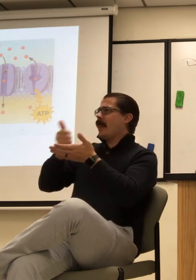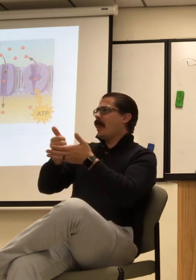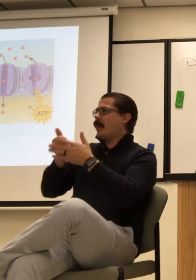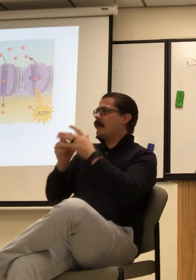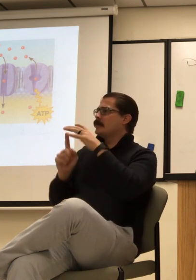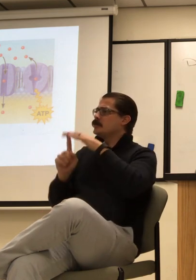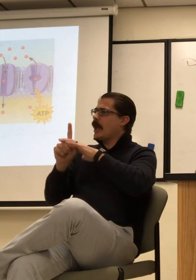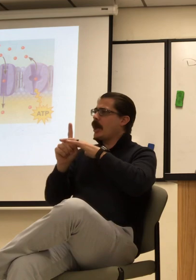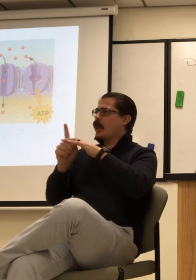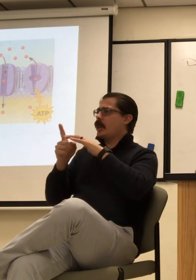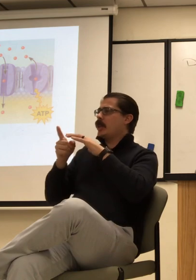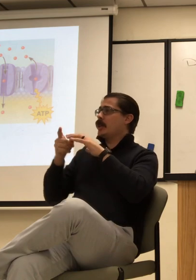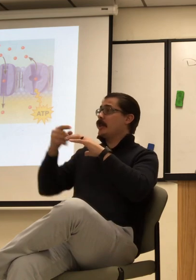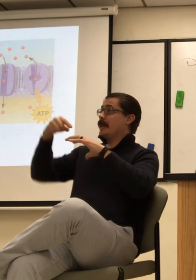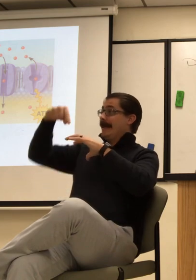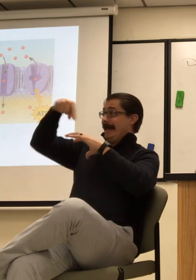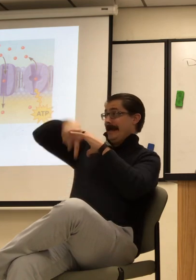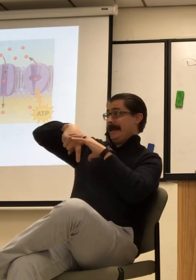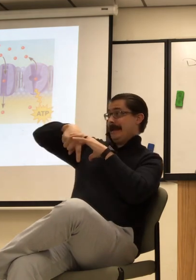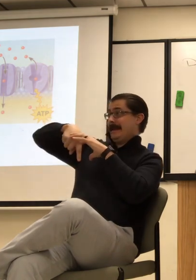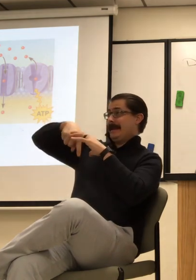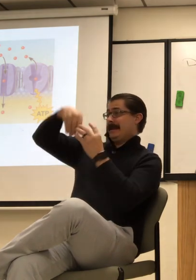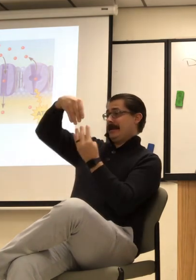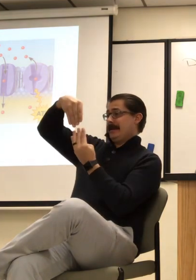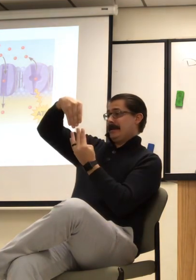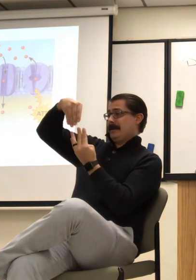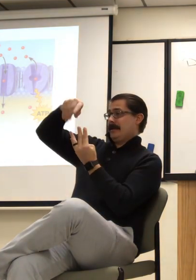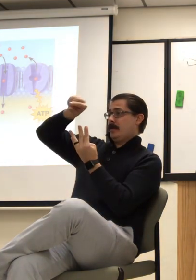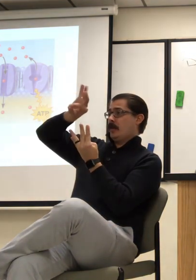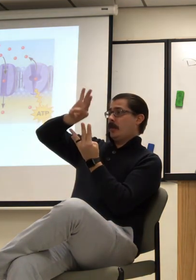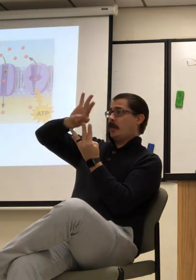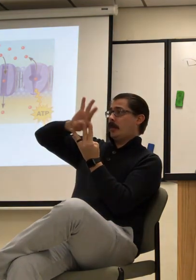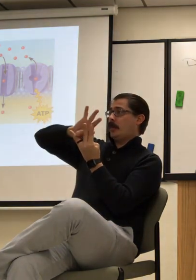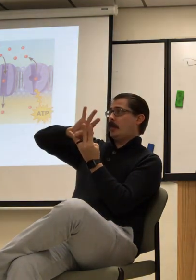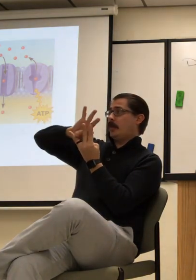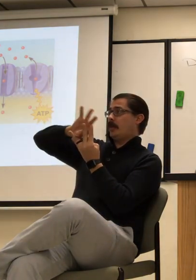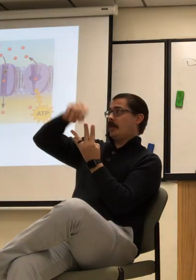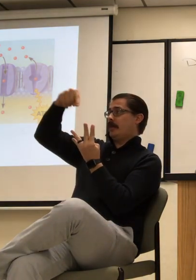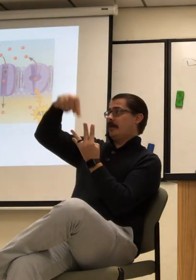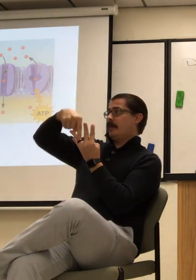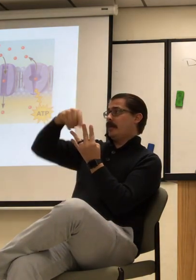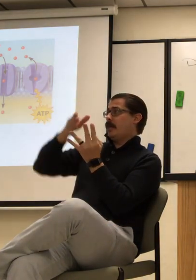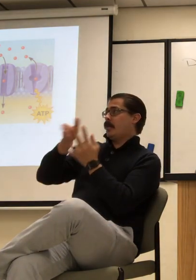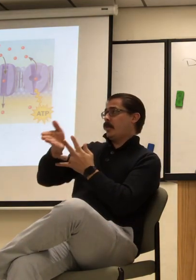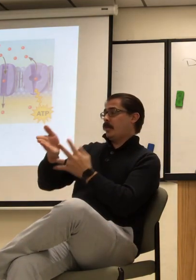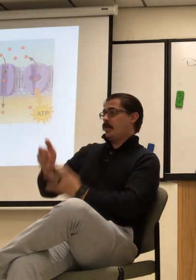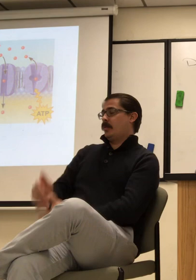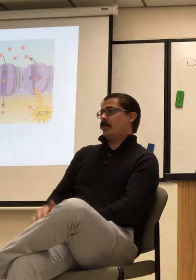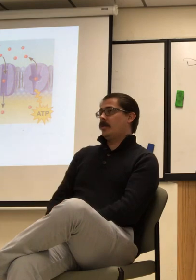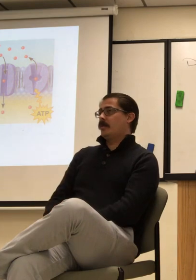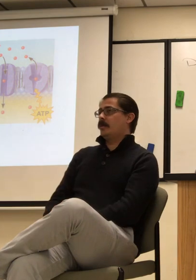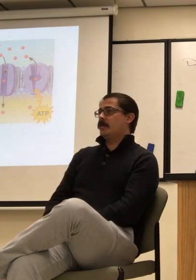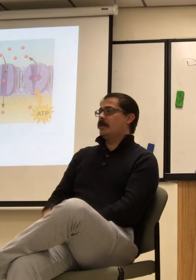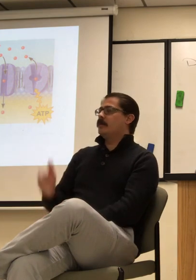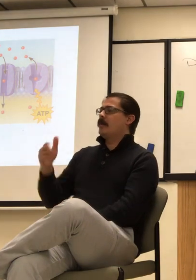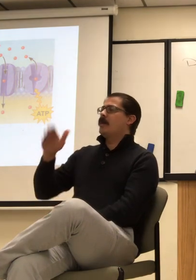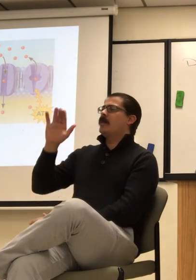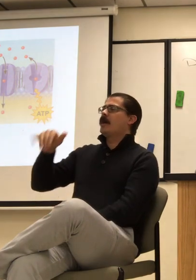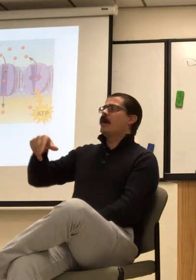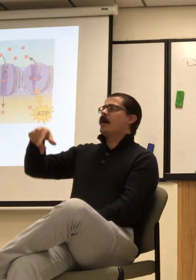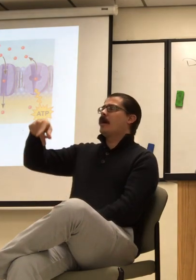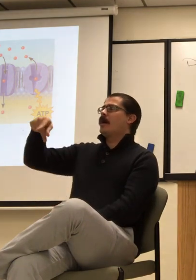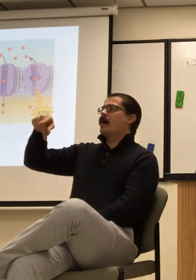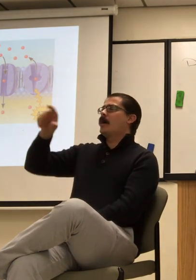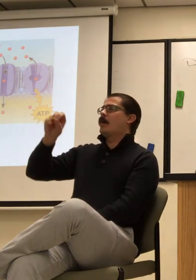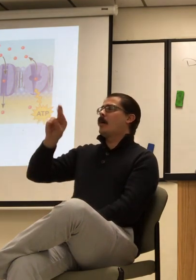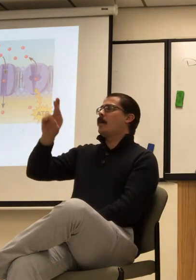channel in the lipid bilayer, say there, let's say the pore of that